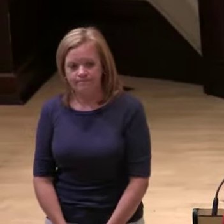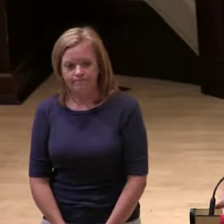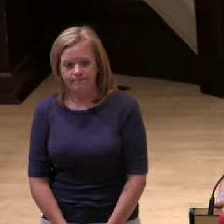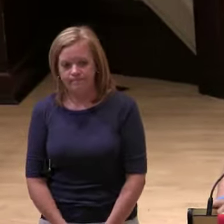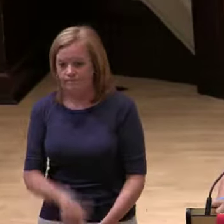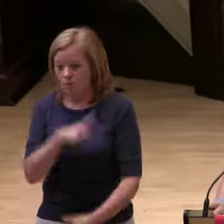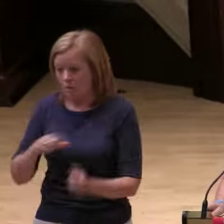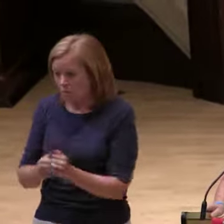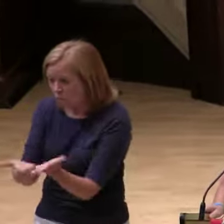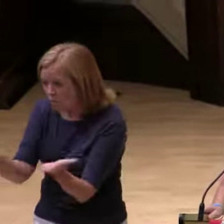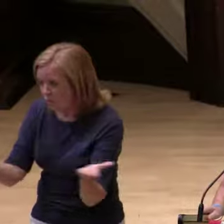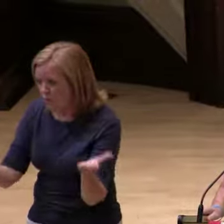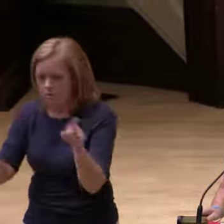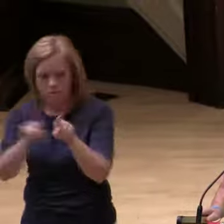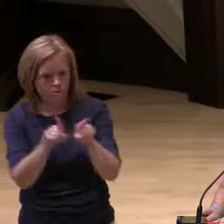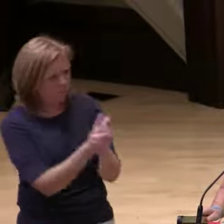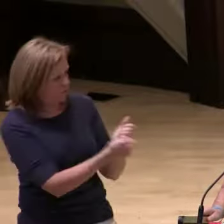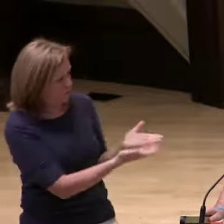Be with you.